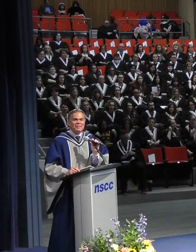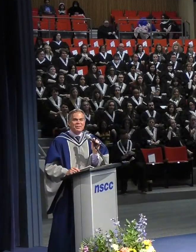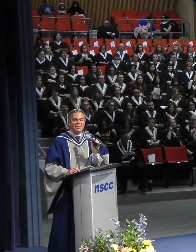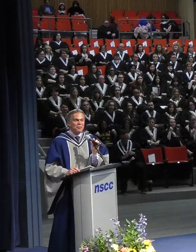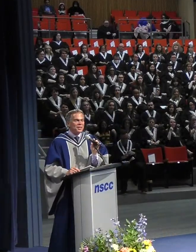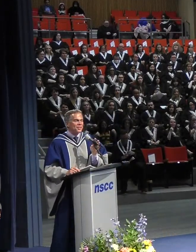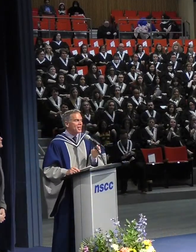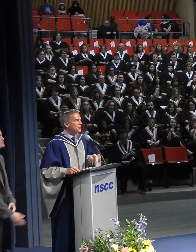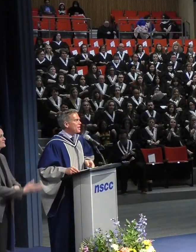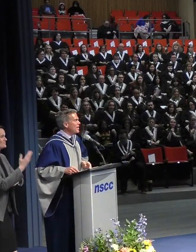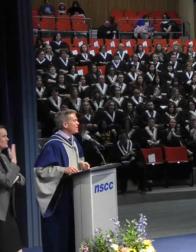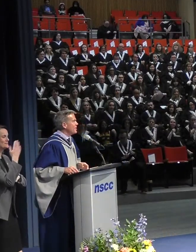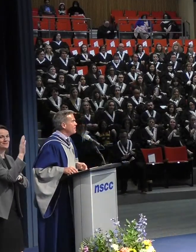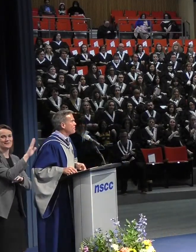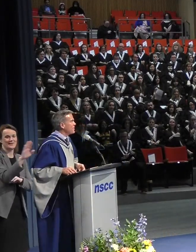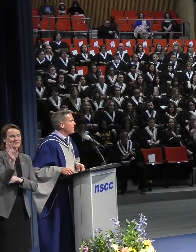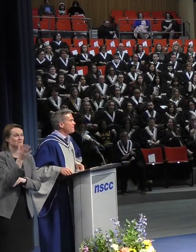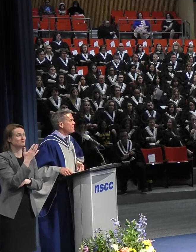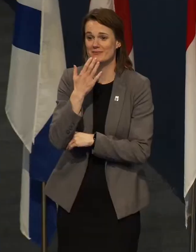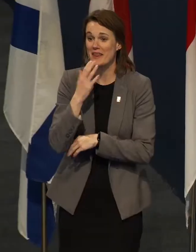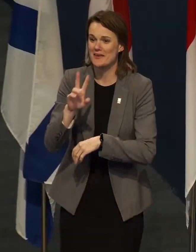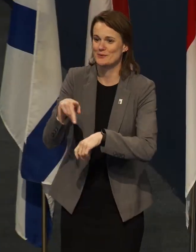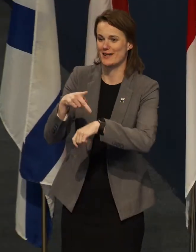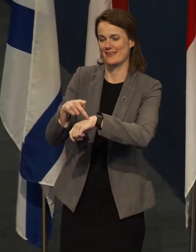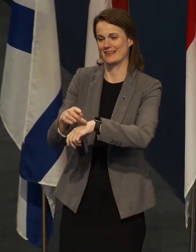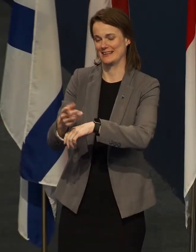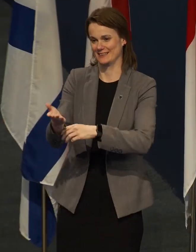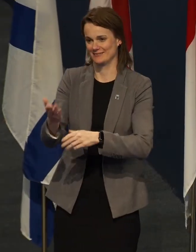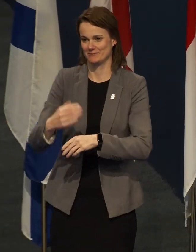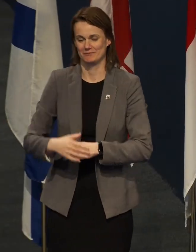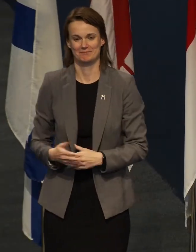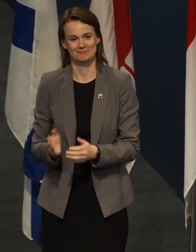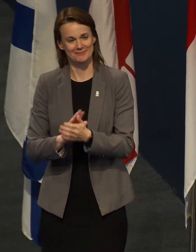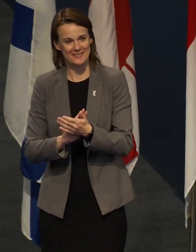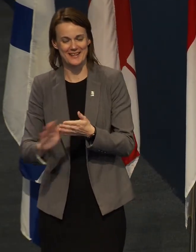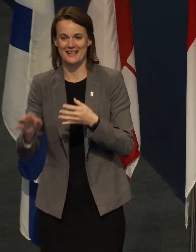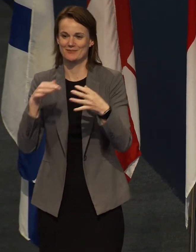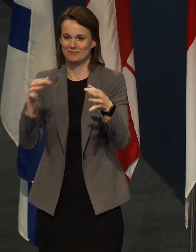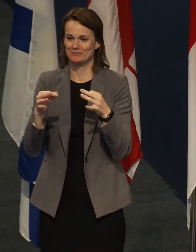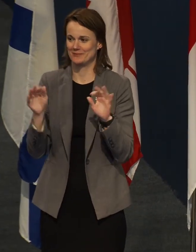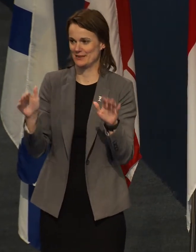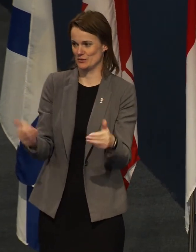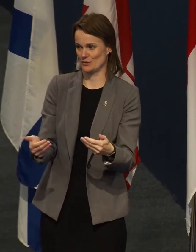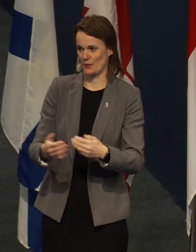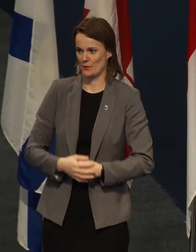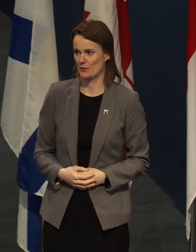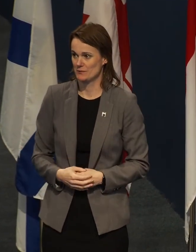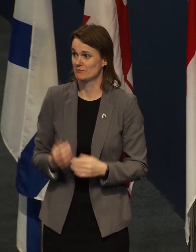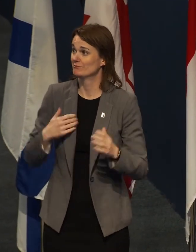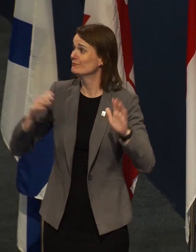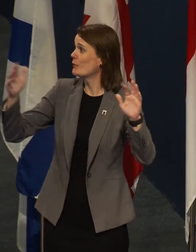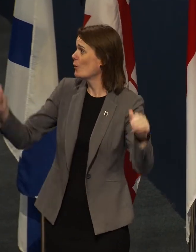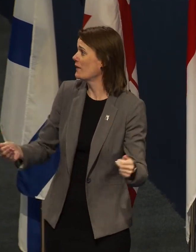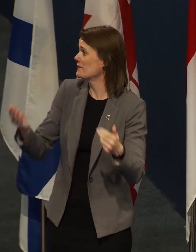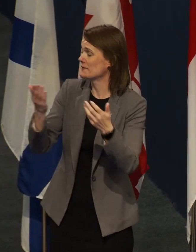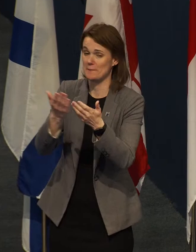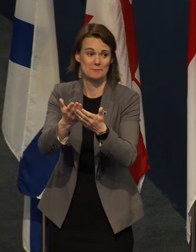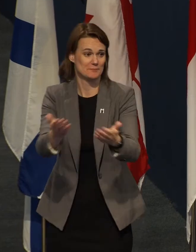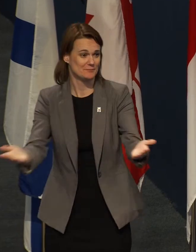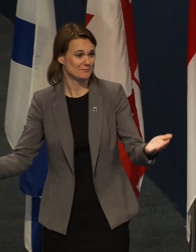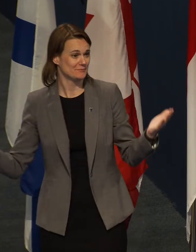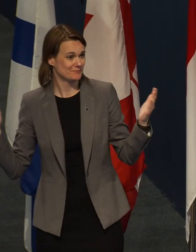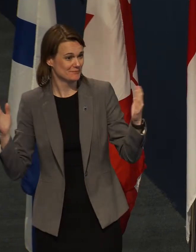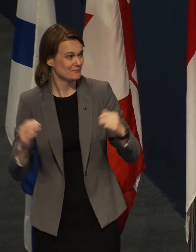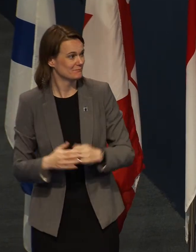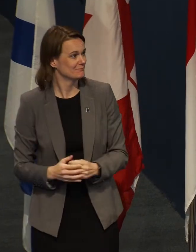Good afternoon, everyone, and thank you, Kathleen, for that very, very warm welcome. And I also want to welcome everyone here this afternoon as we